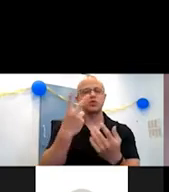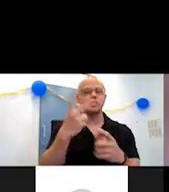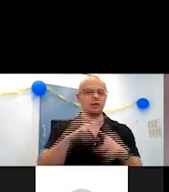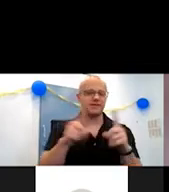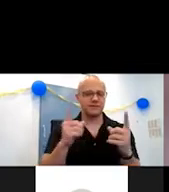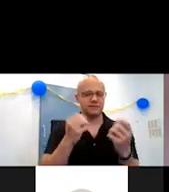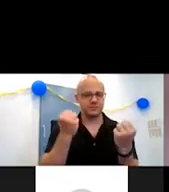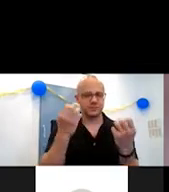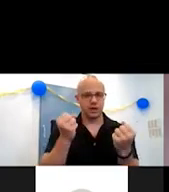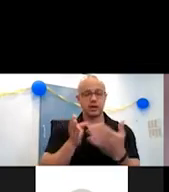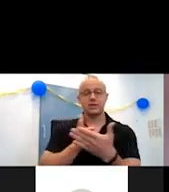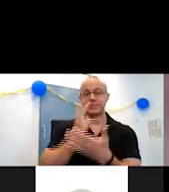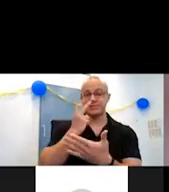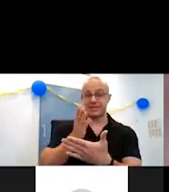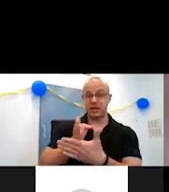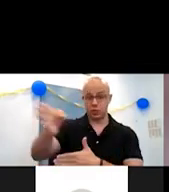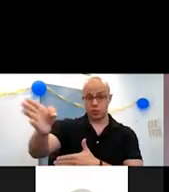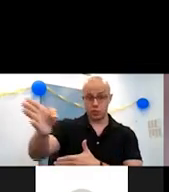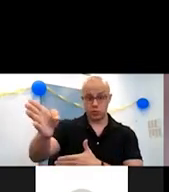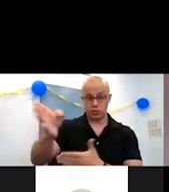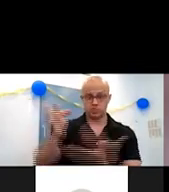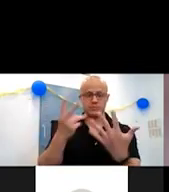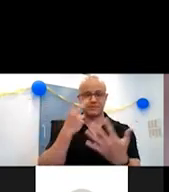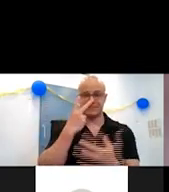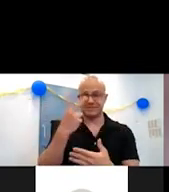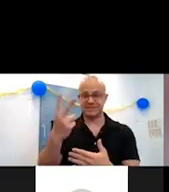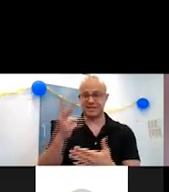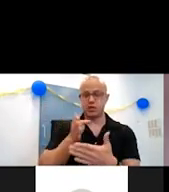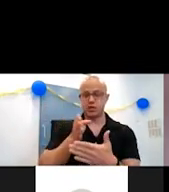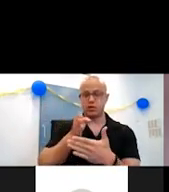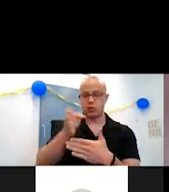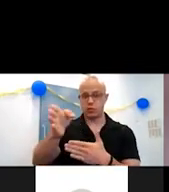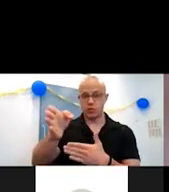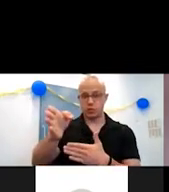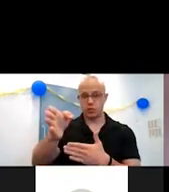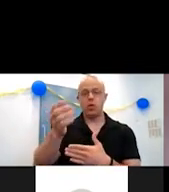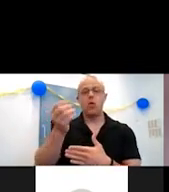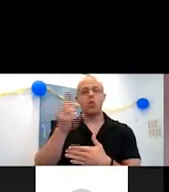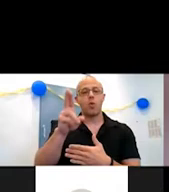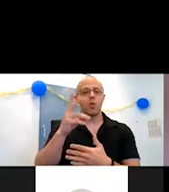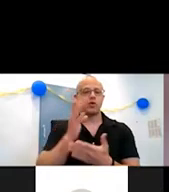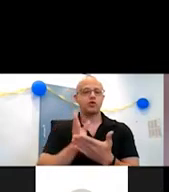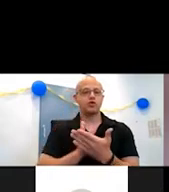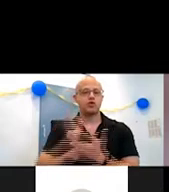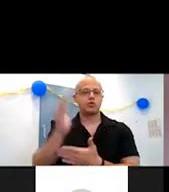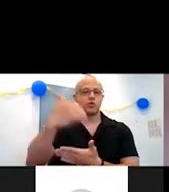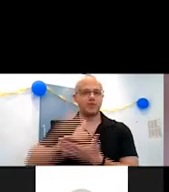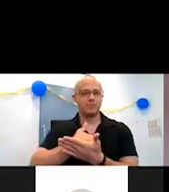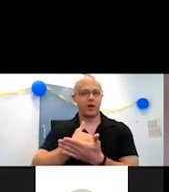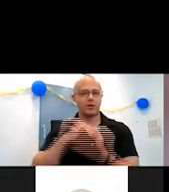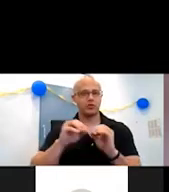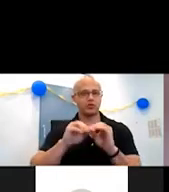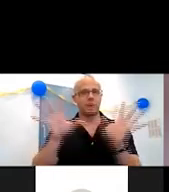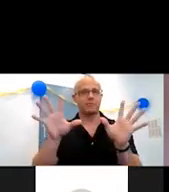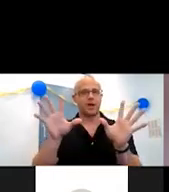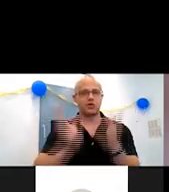see clearly through there's clear color, and then you can see through